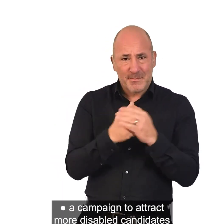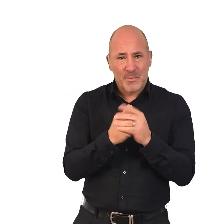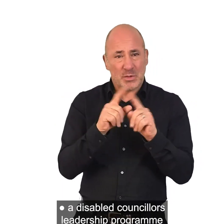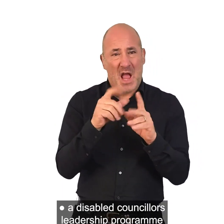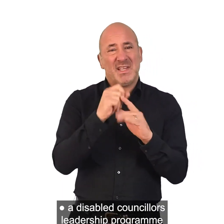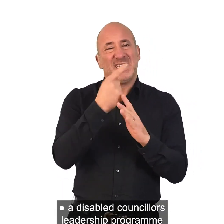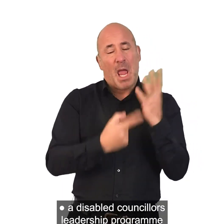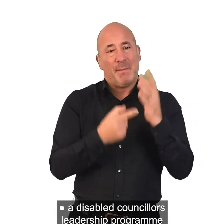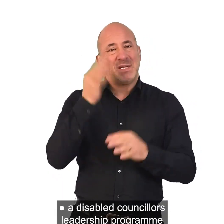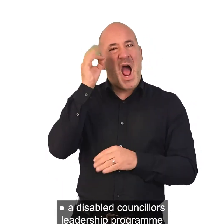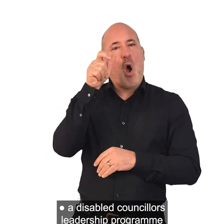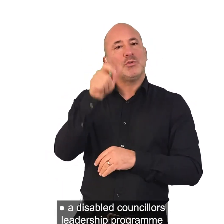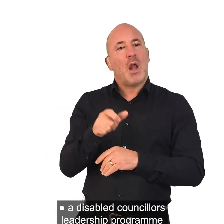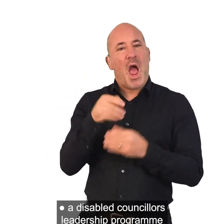a disabled councillors leadership programme,